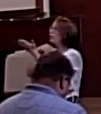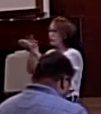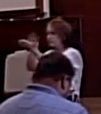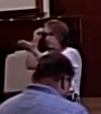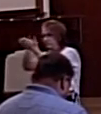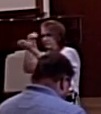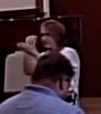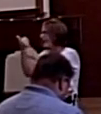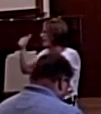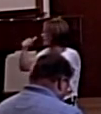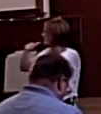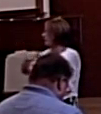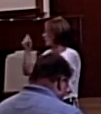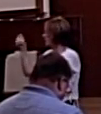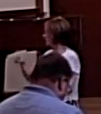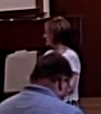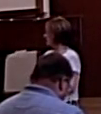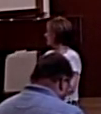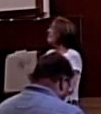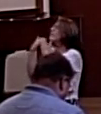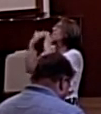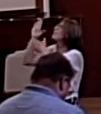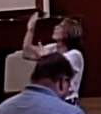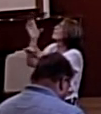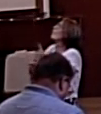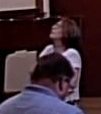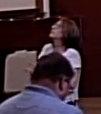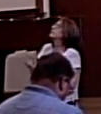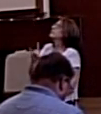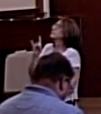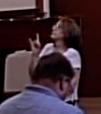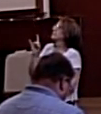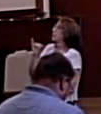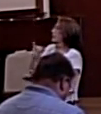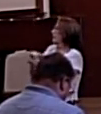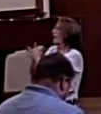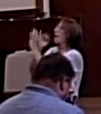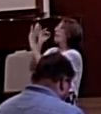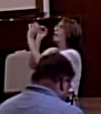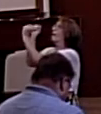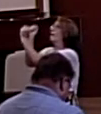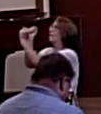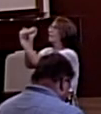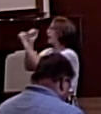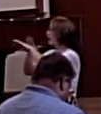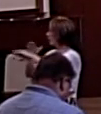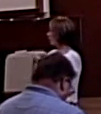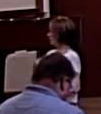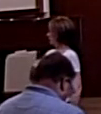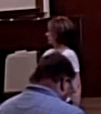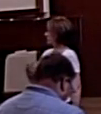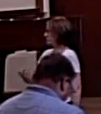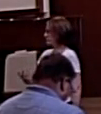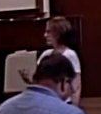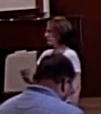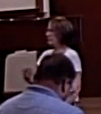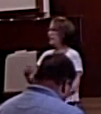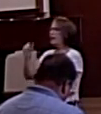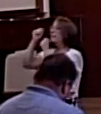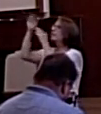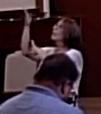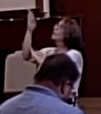any time. Thank you for your spirit that draws us and calls us. And